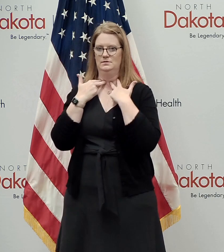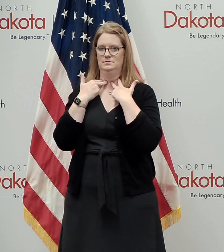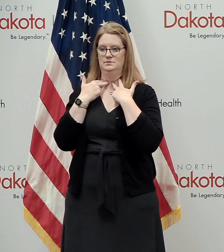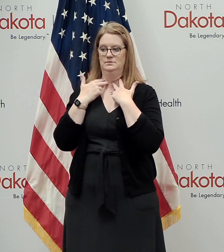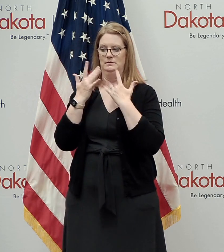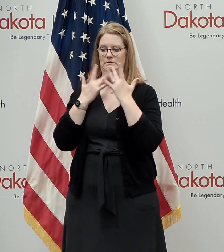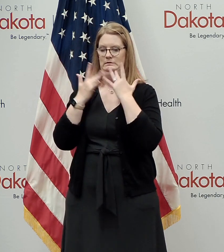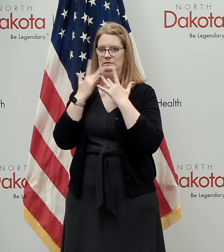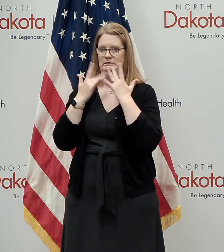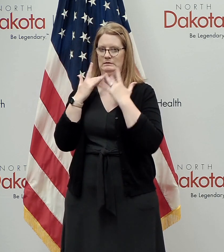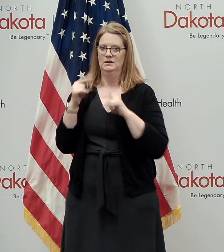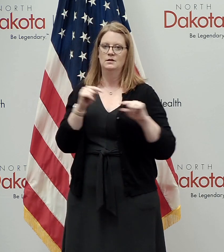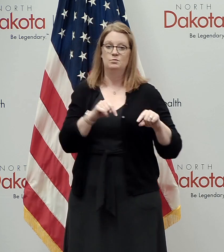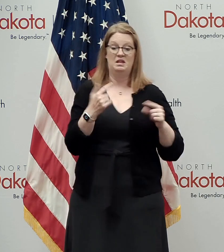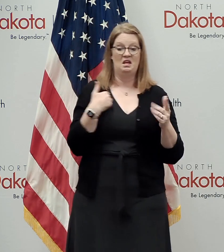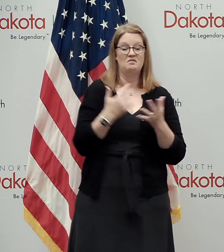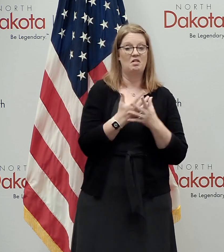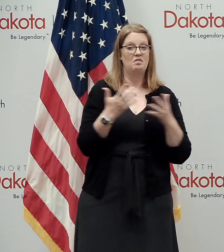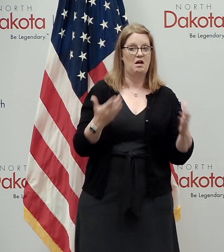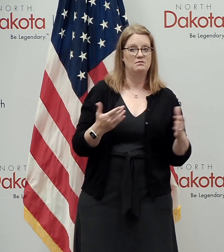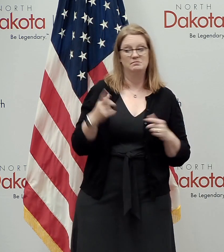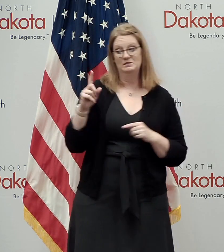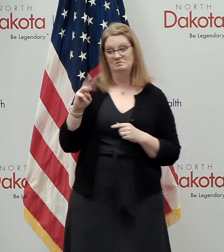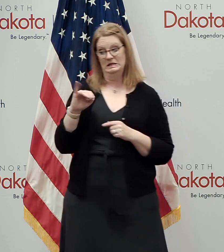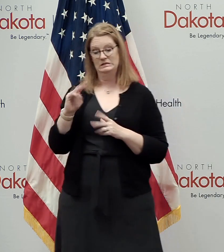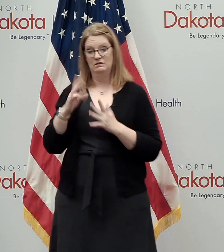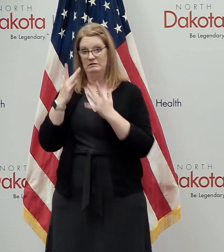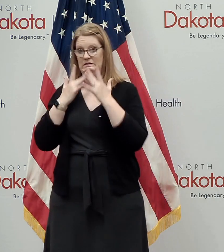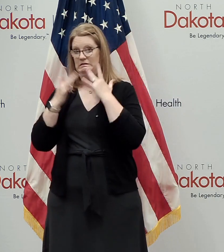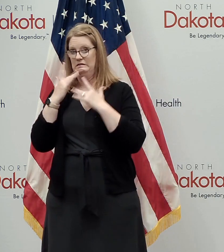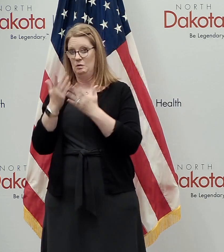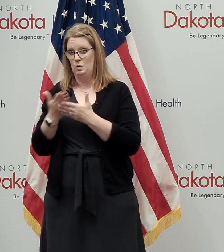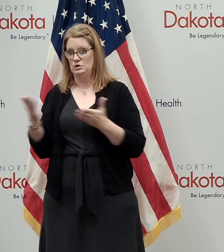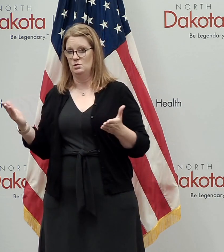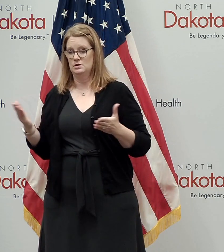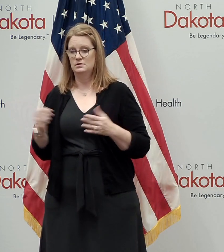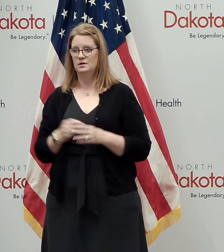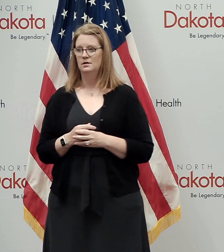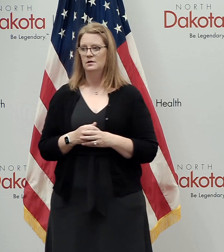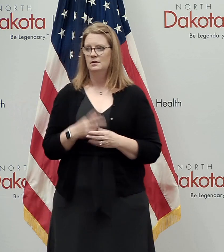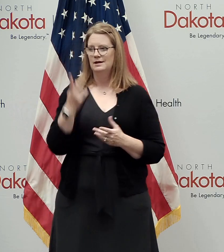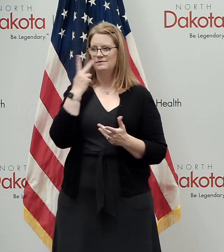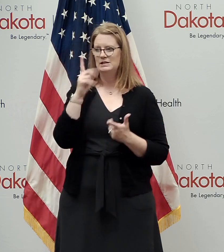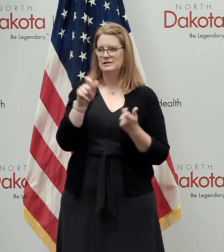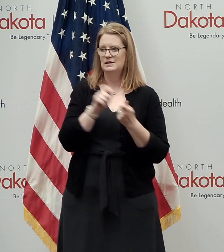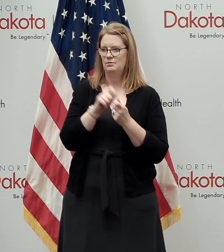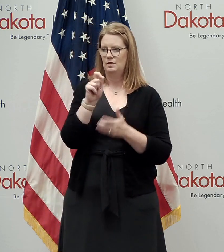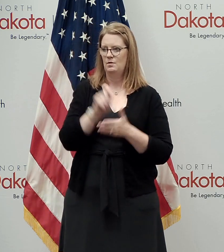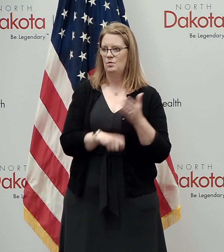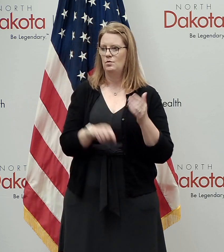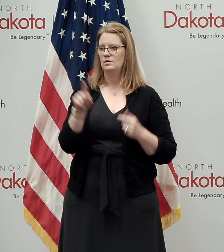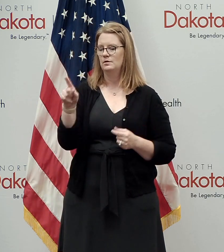resources, I think, compared to us, relatively speaking. So I think that's probably why they did that. But I'd have to look at exactly what they wrote.